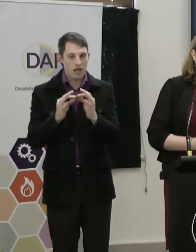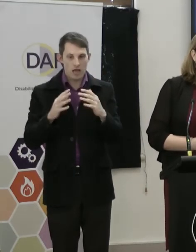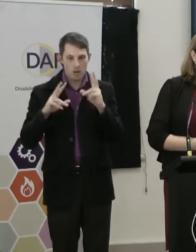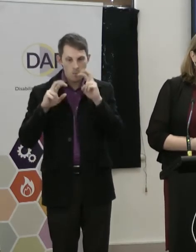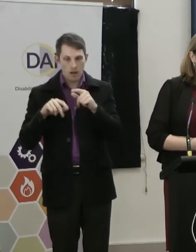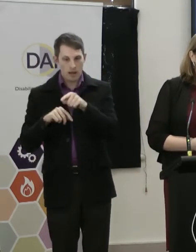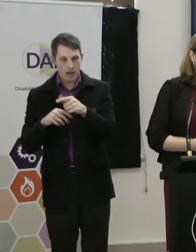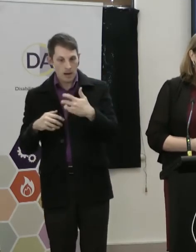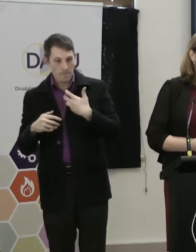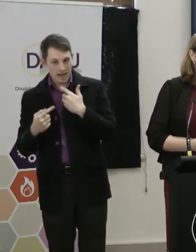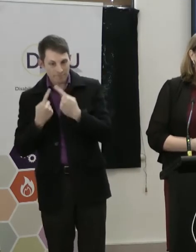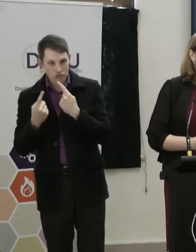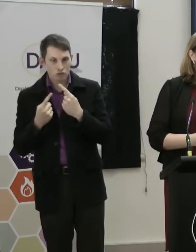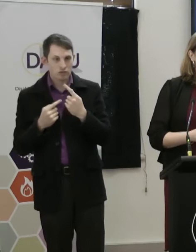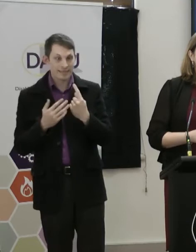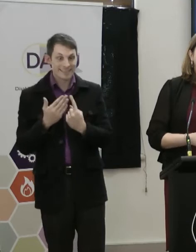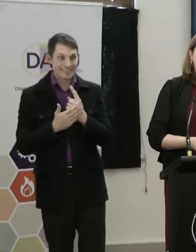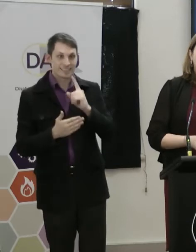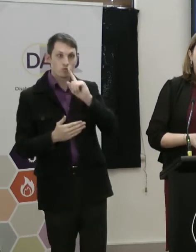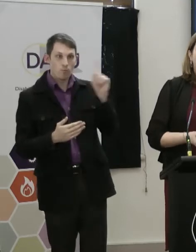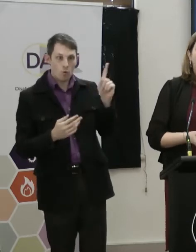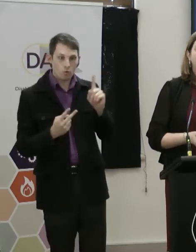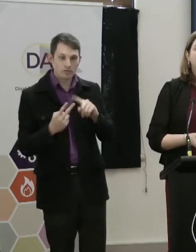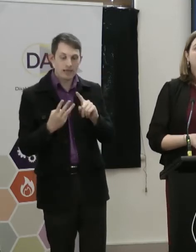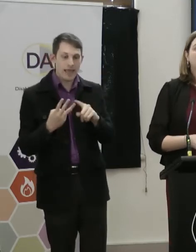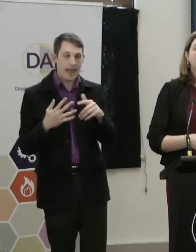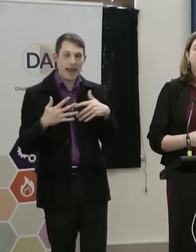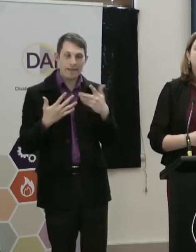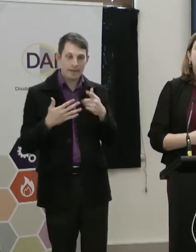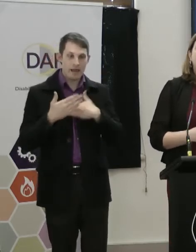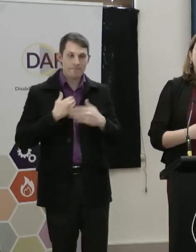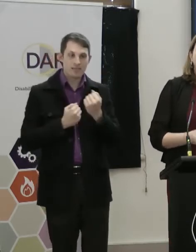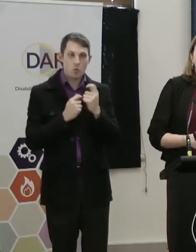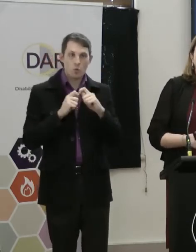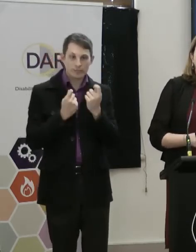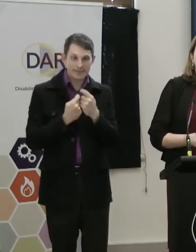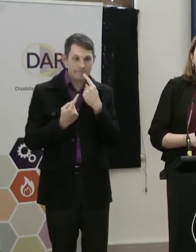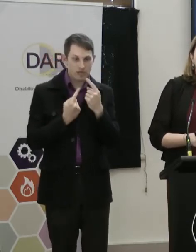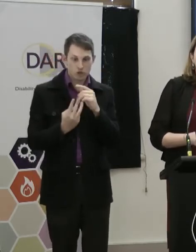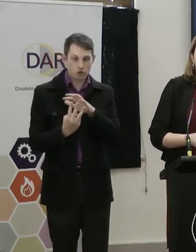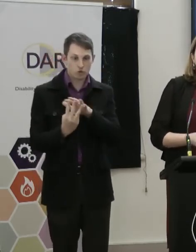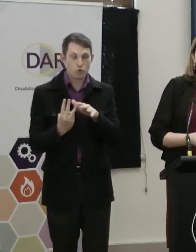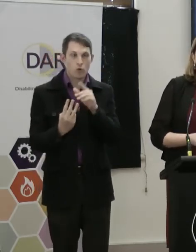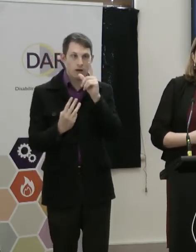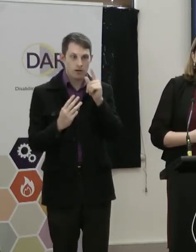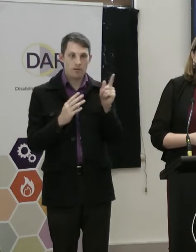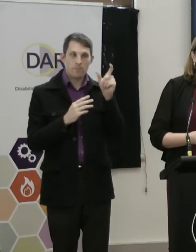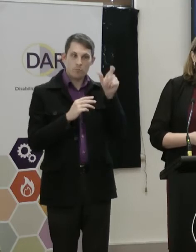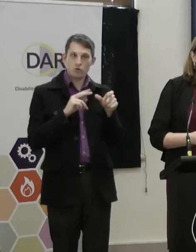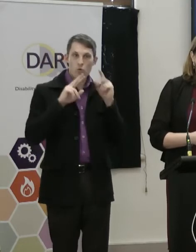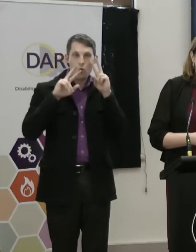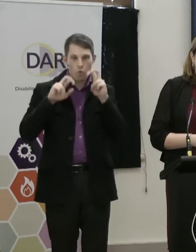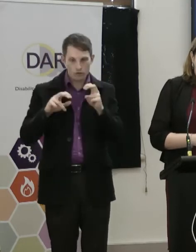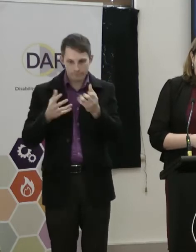information, reportable incident information, anything that's held by our behaviour support teams is all accessible by the auditors for